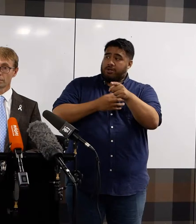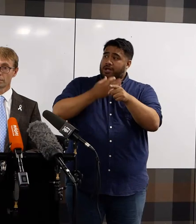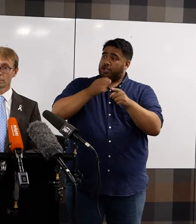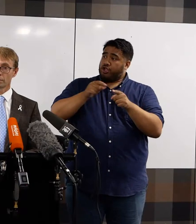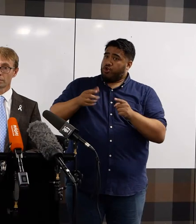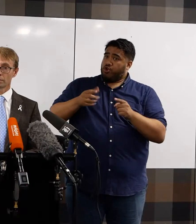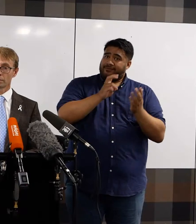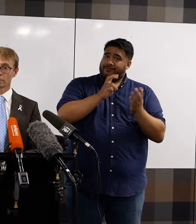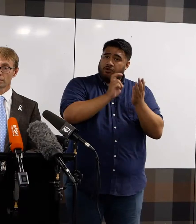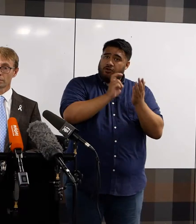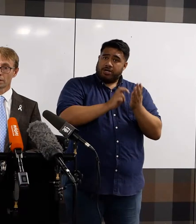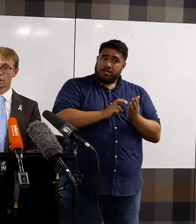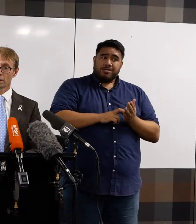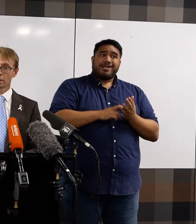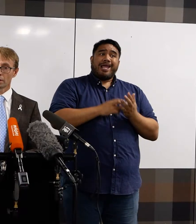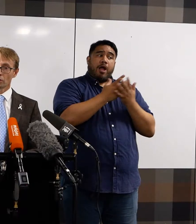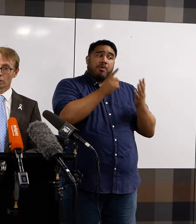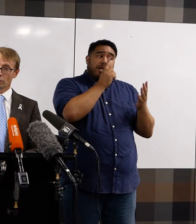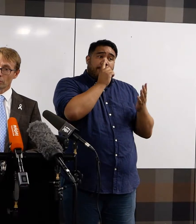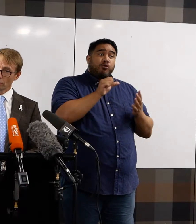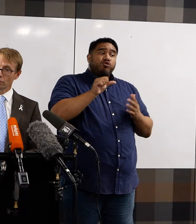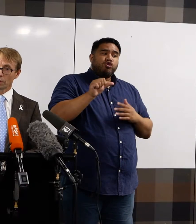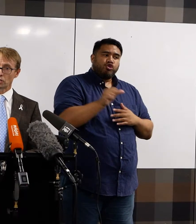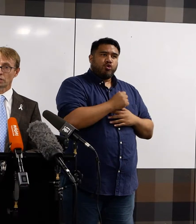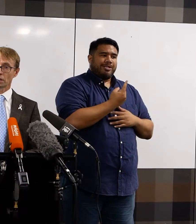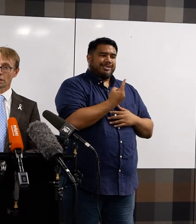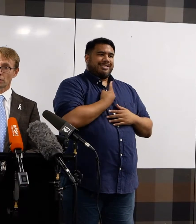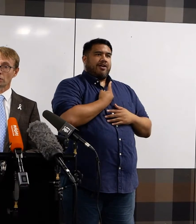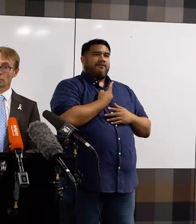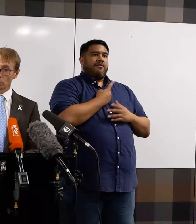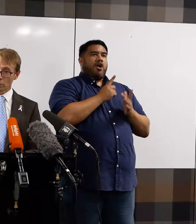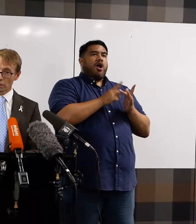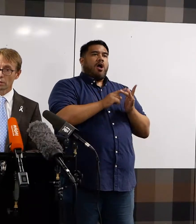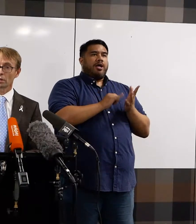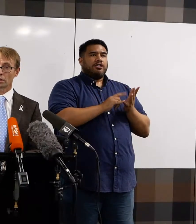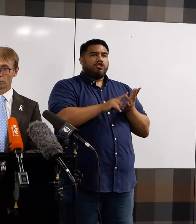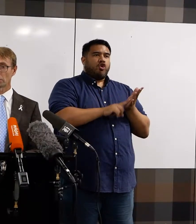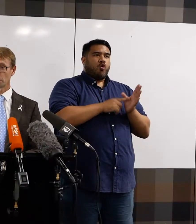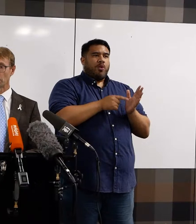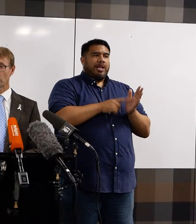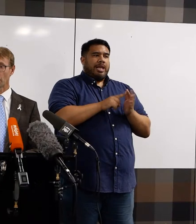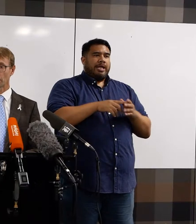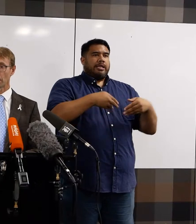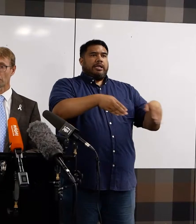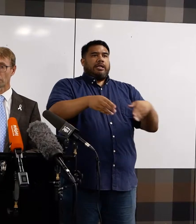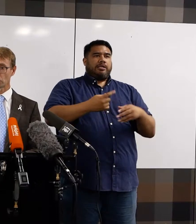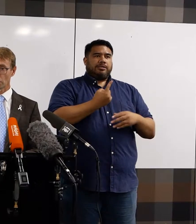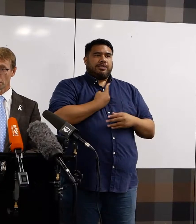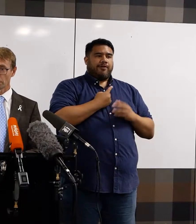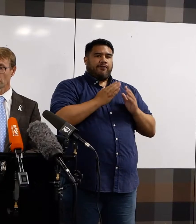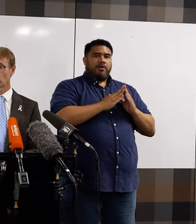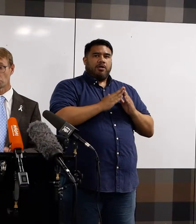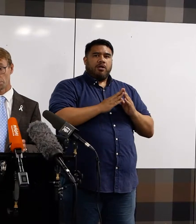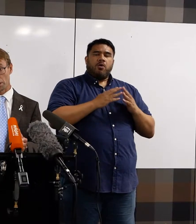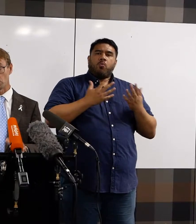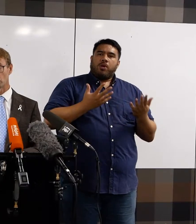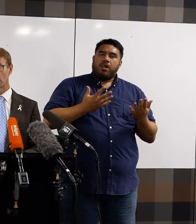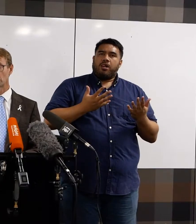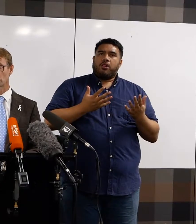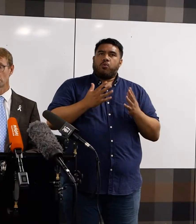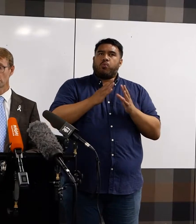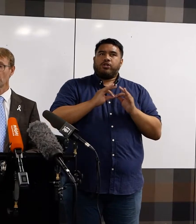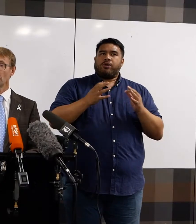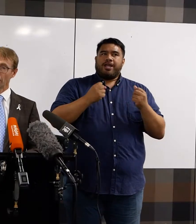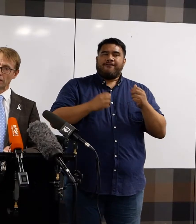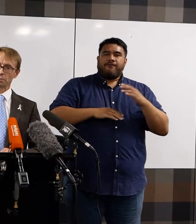people who should be currently self-isolating? So there is information collected at the border of those people coming back from China, of course, by